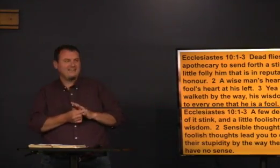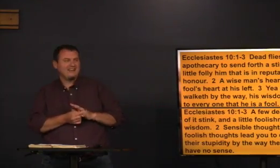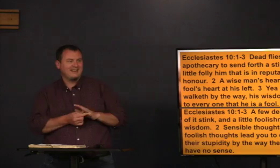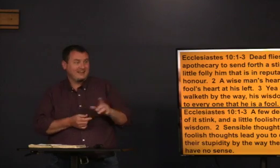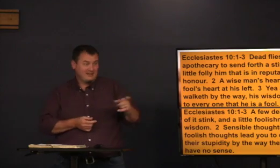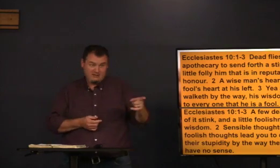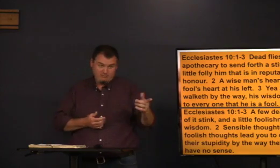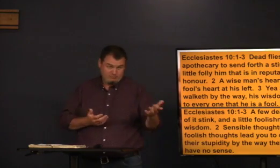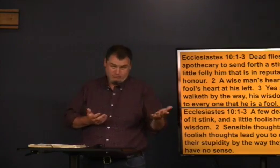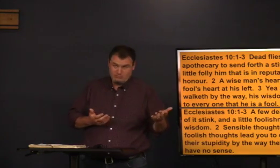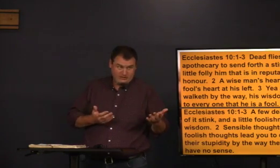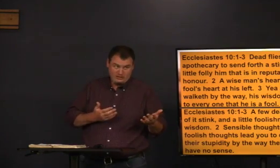hand.